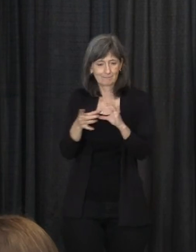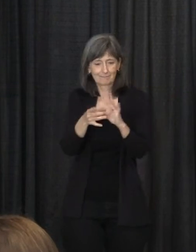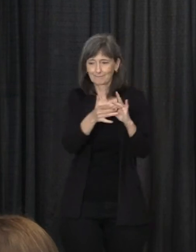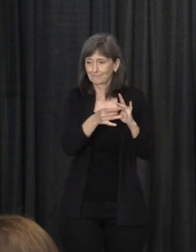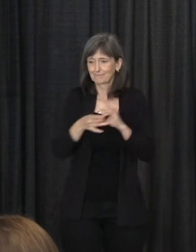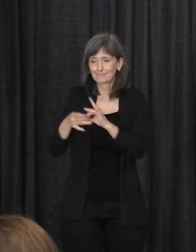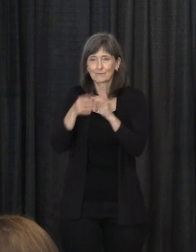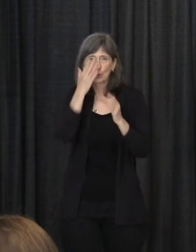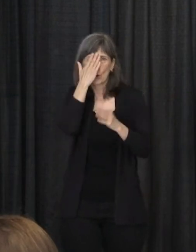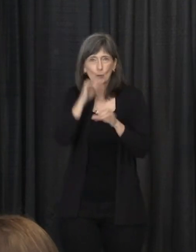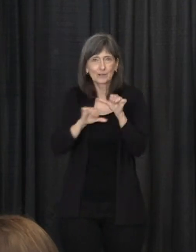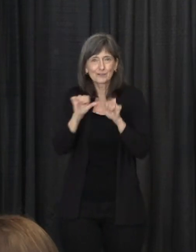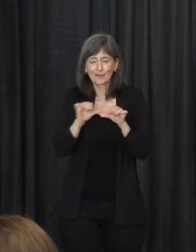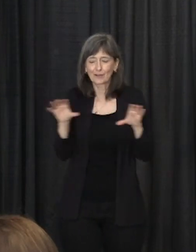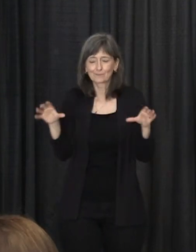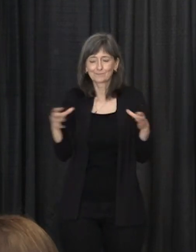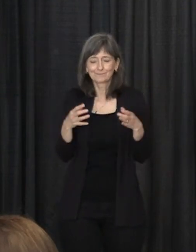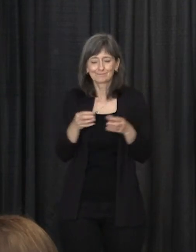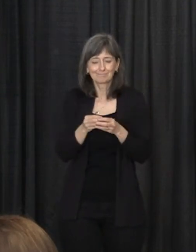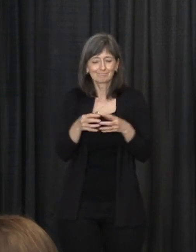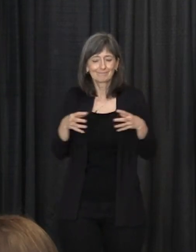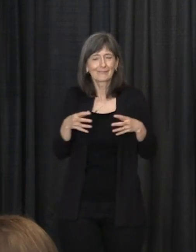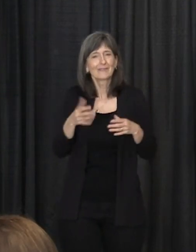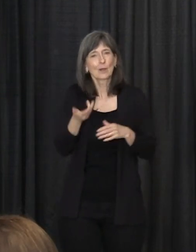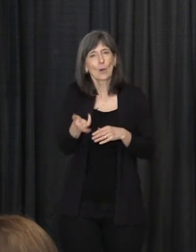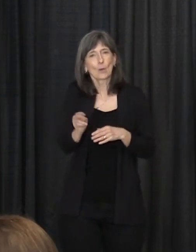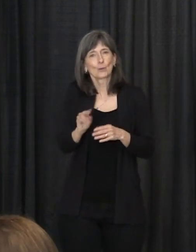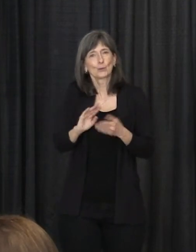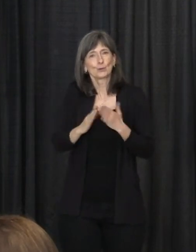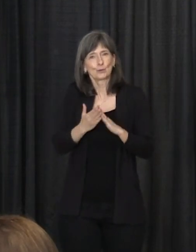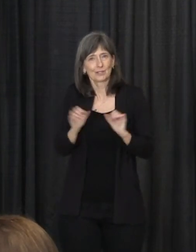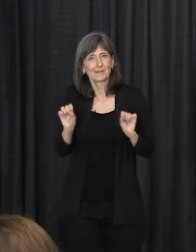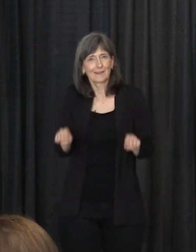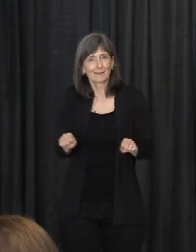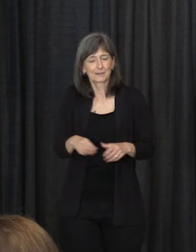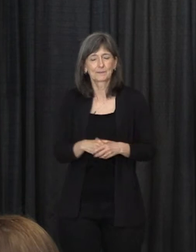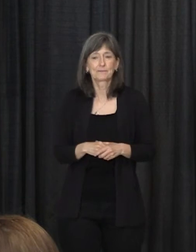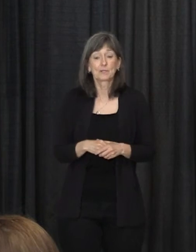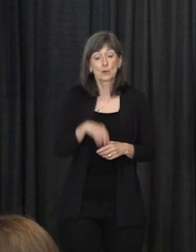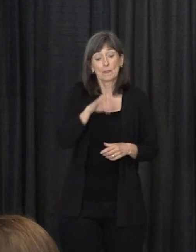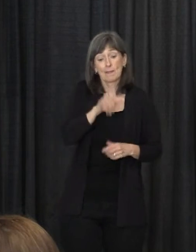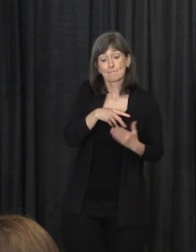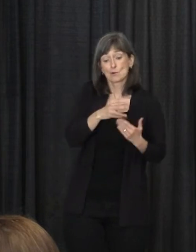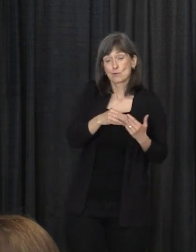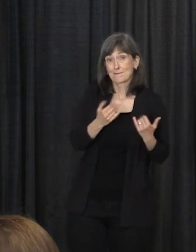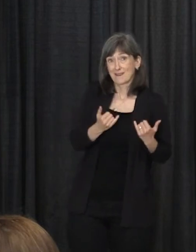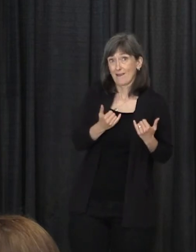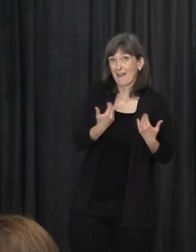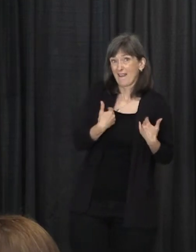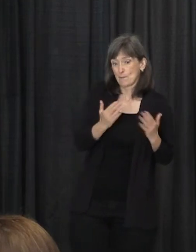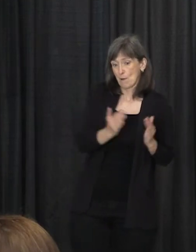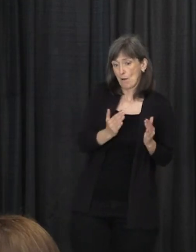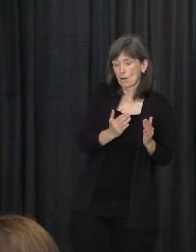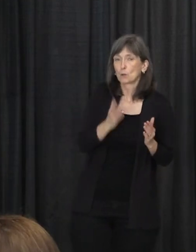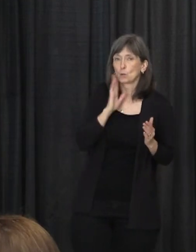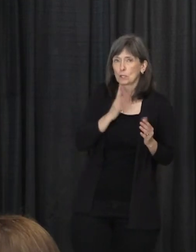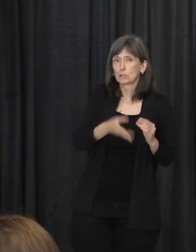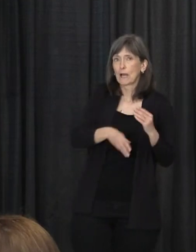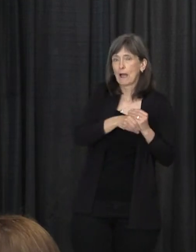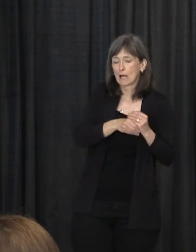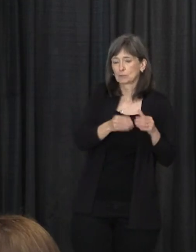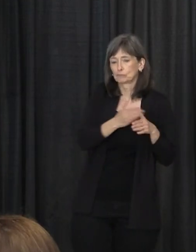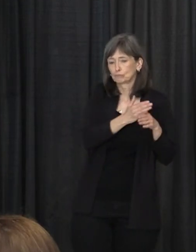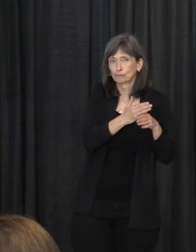And we plan to expand this program over the coming years in working with groups like Sharing Our Cultures